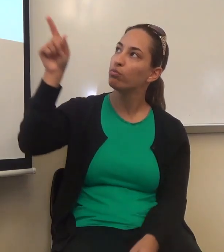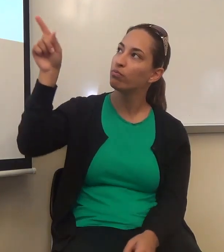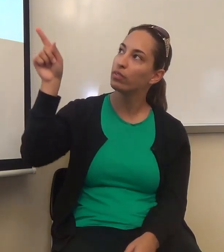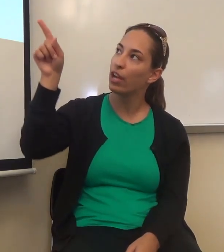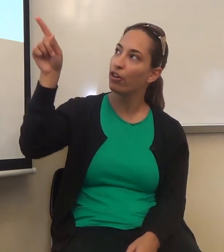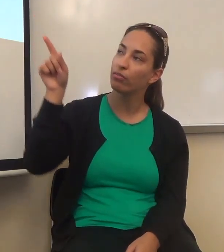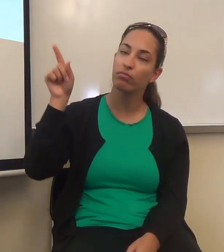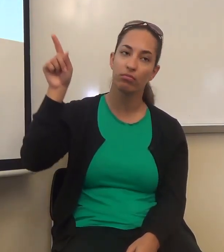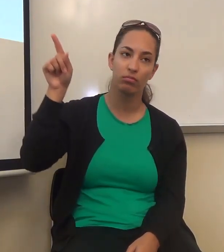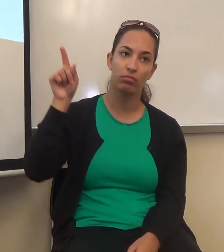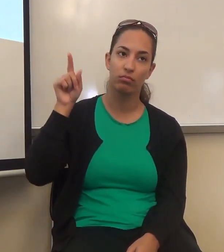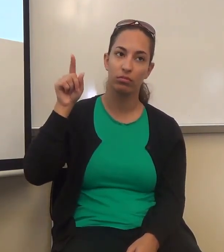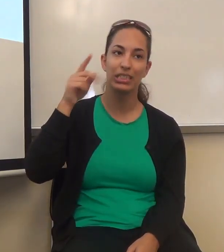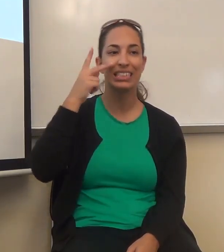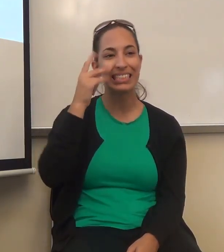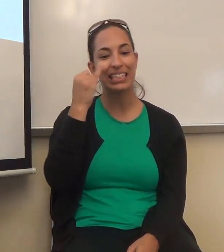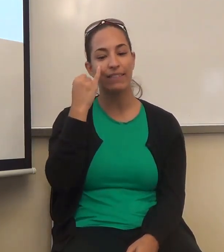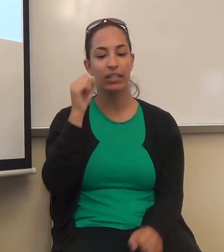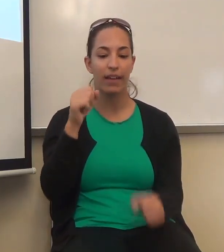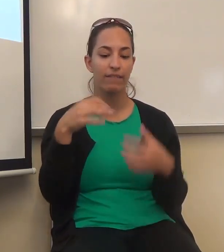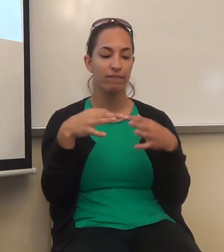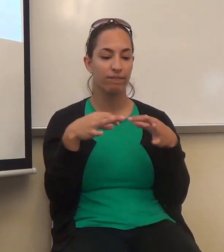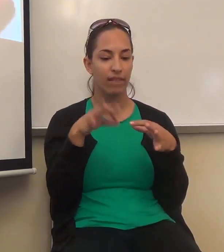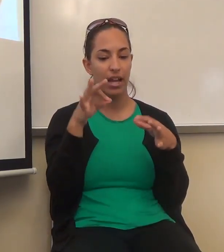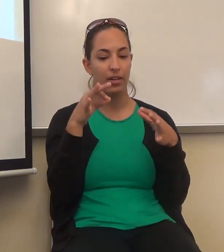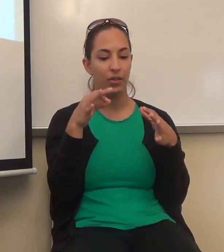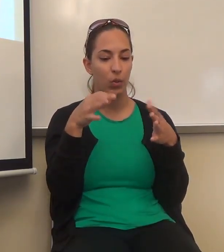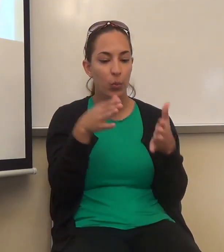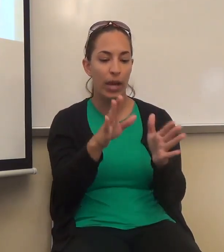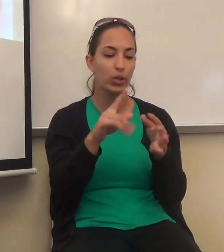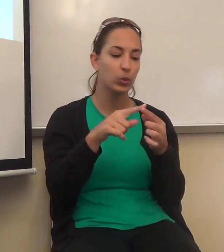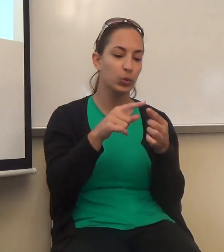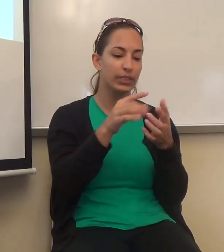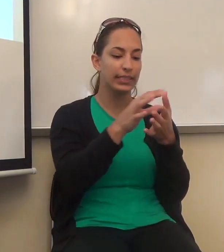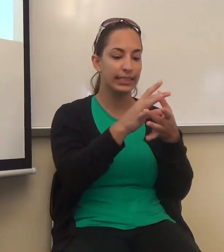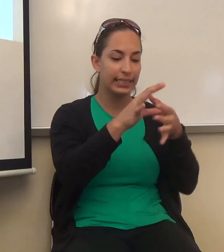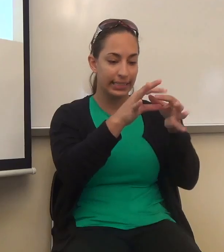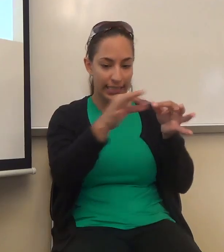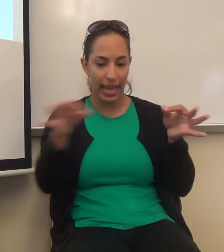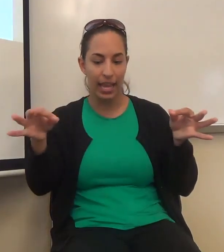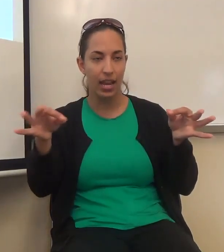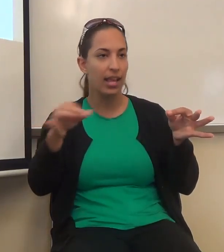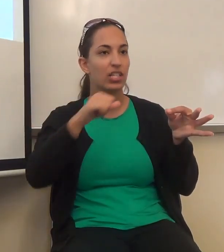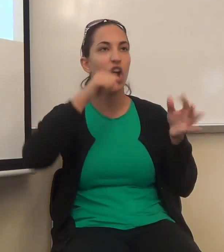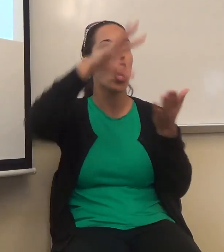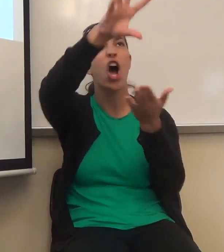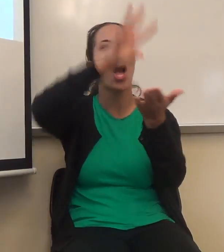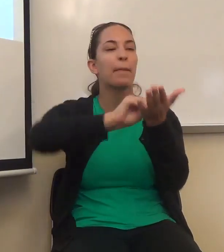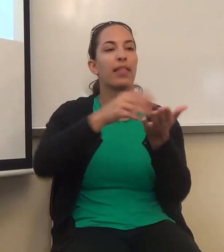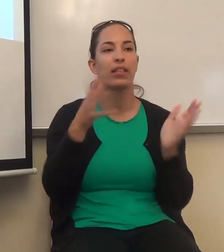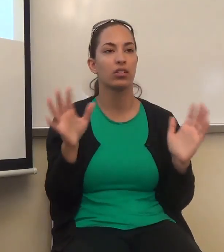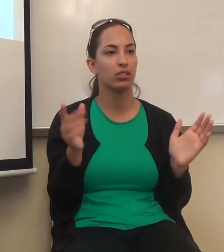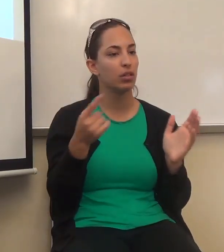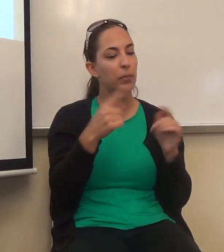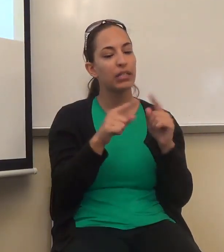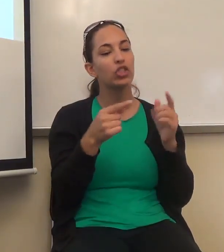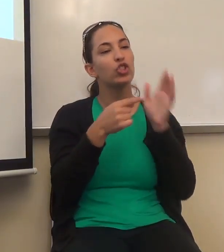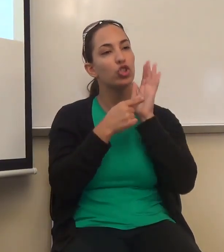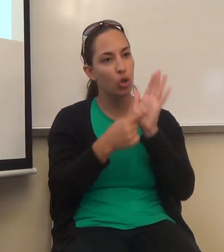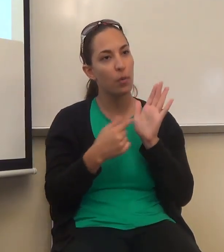if you can find a way to say it that is not copying. Show me that you understand what these points are.